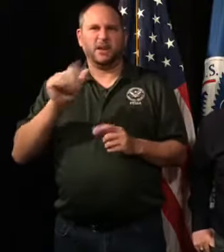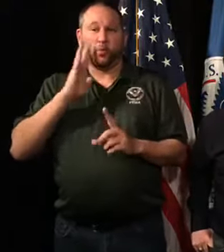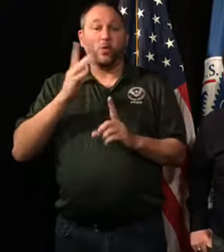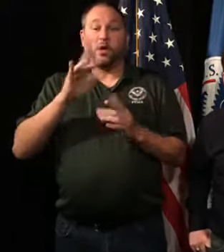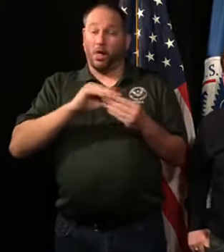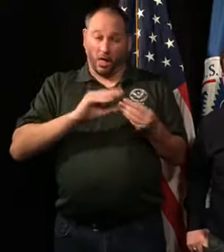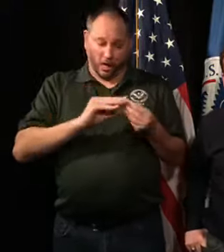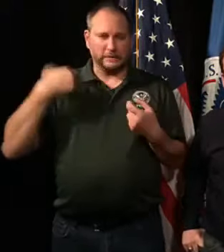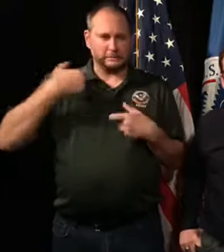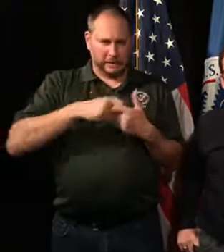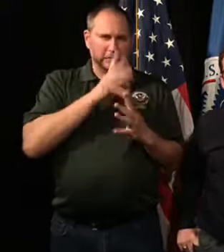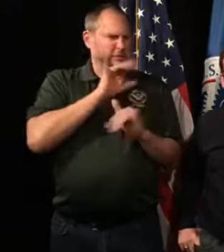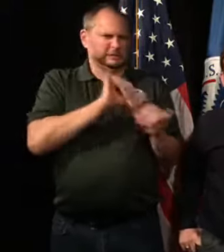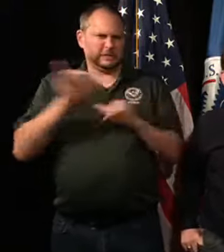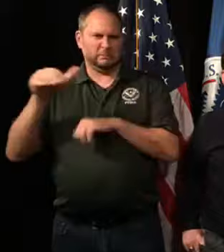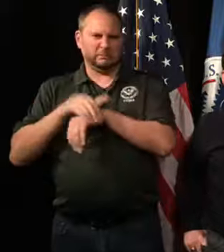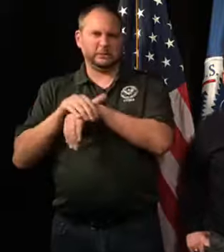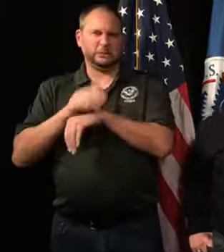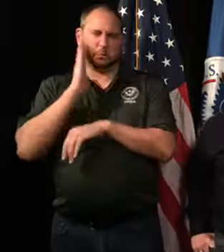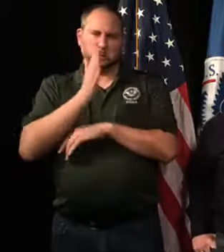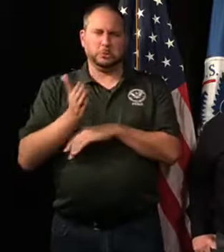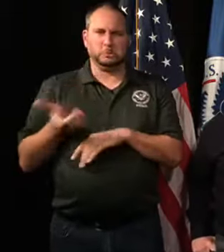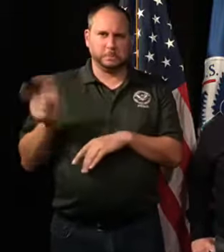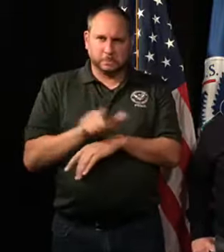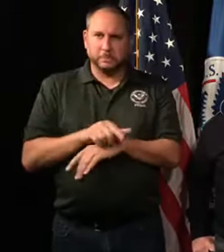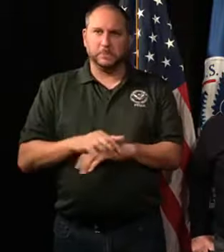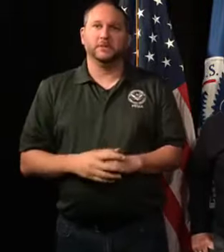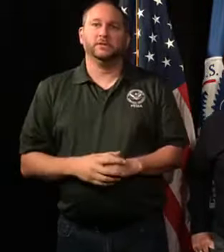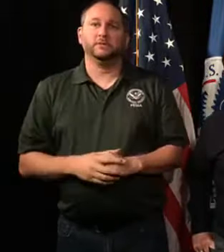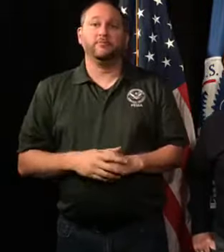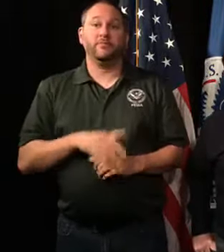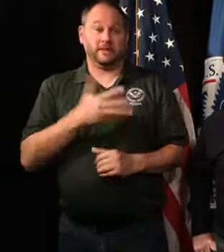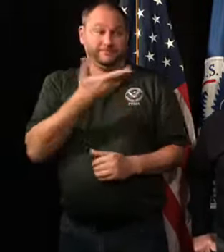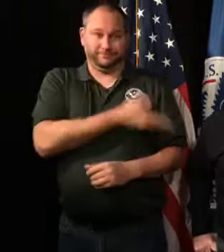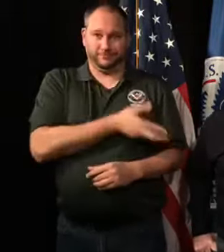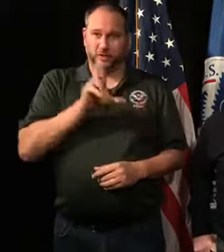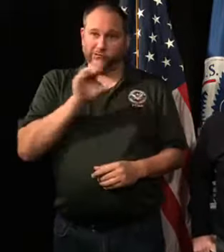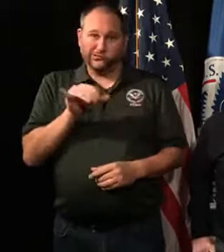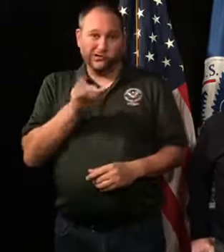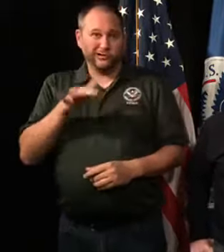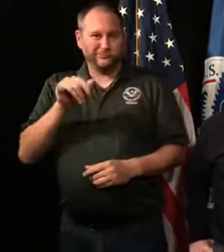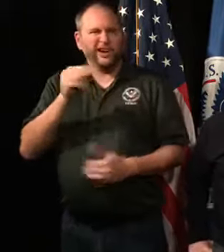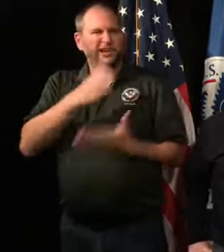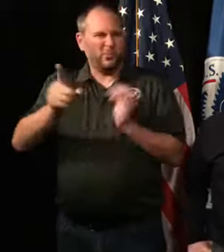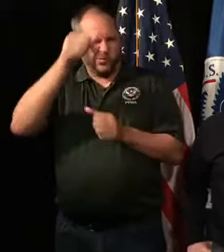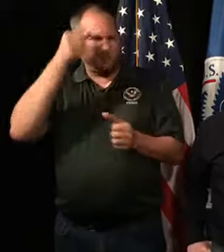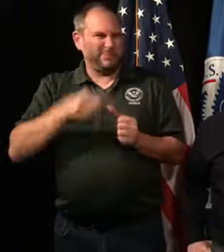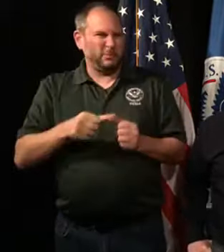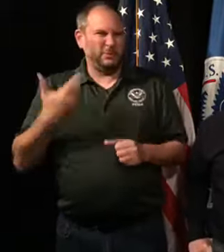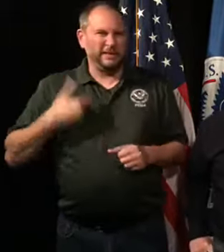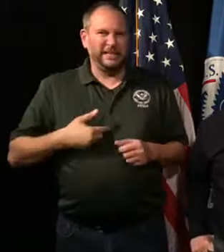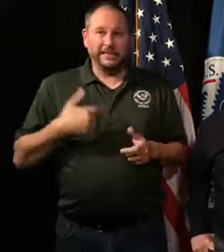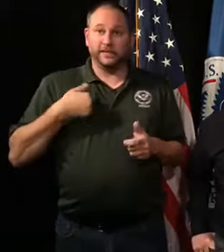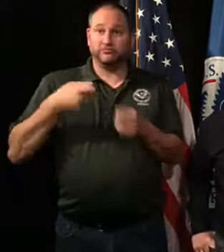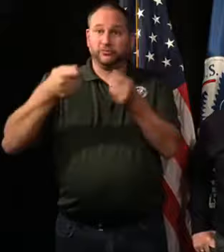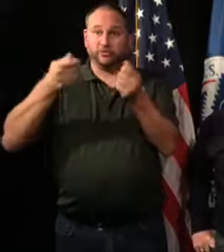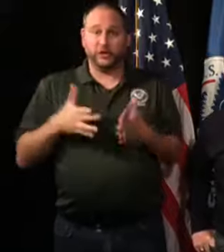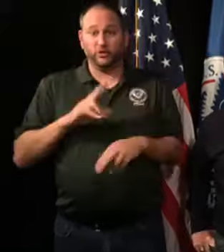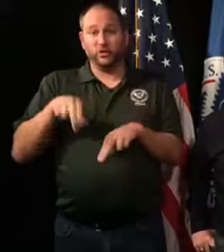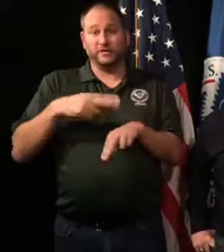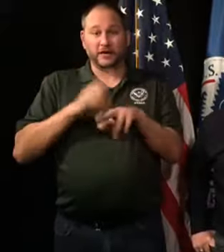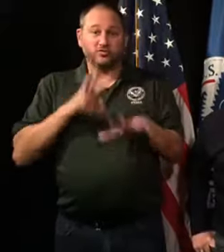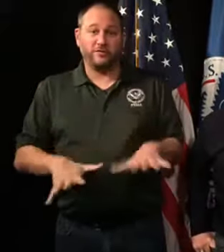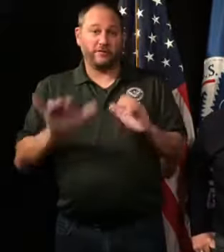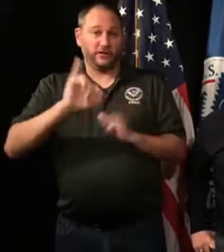information in Spanish. So I'm Wright, and as some of you remember, I direct the National Flood Insurance Program here at